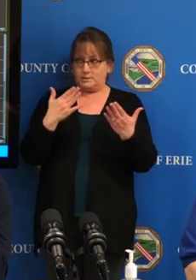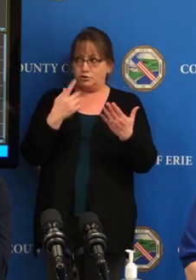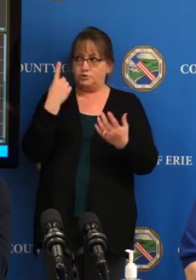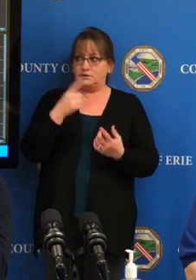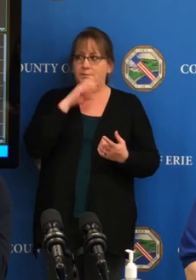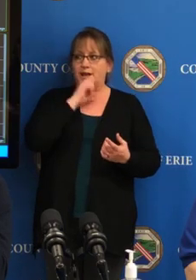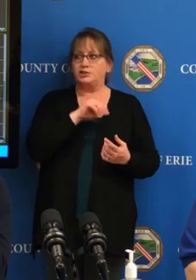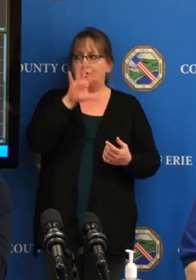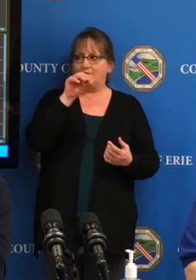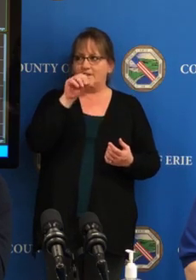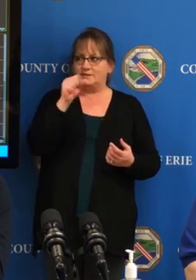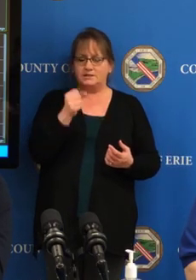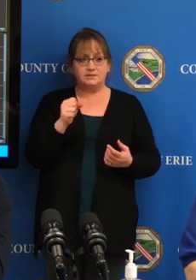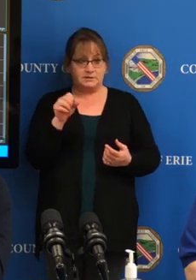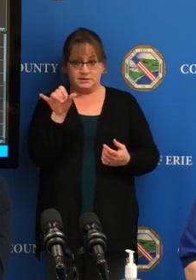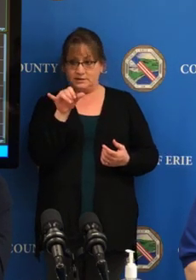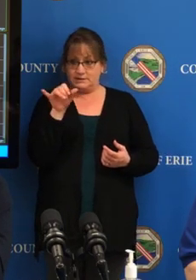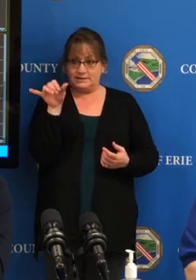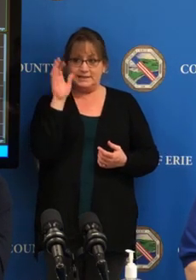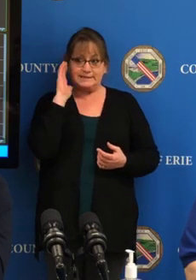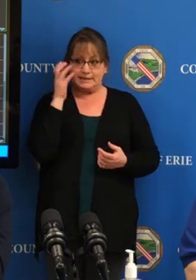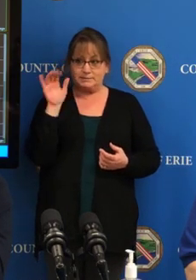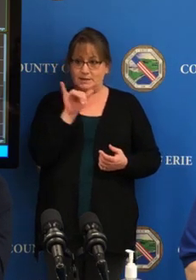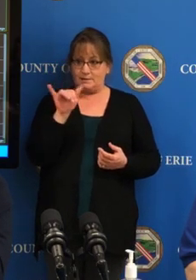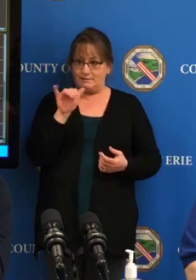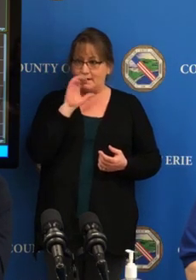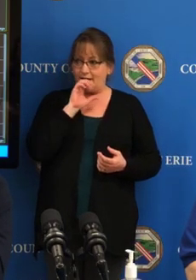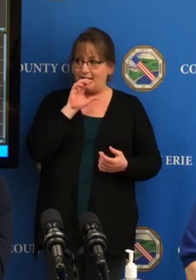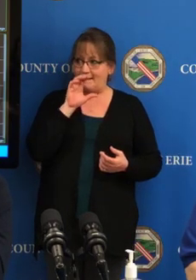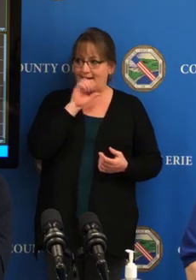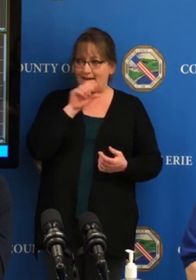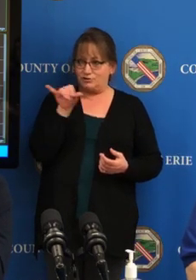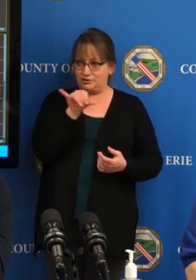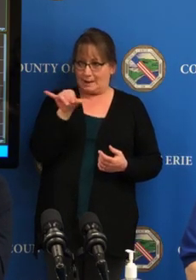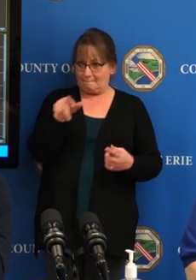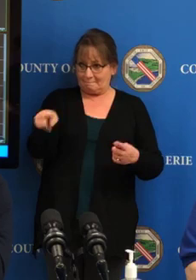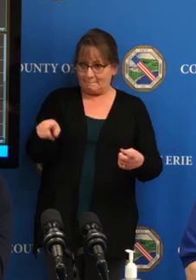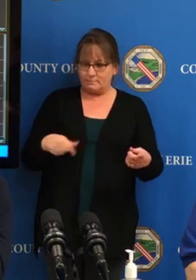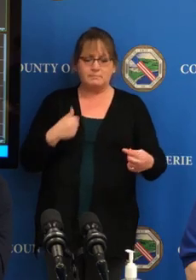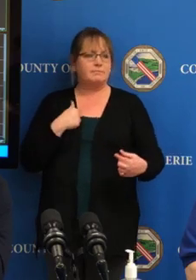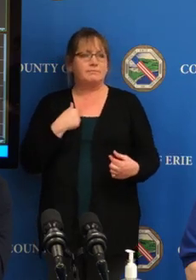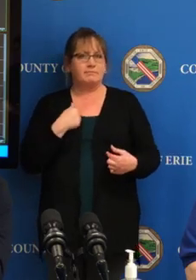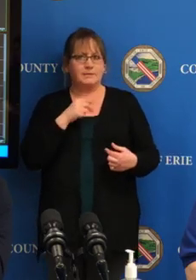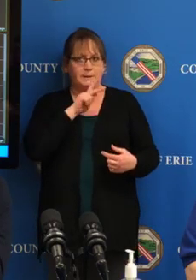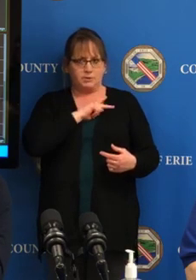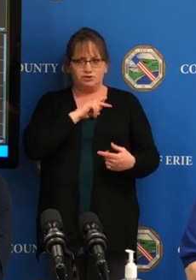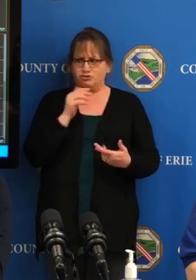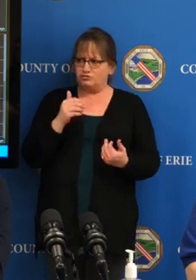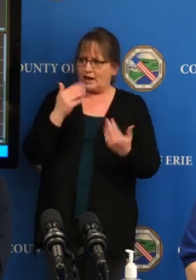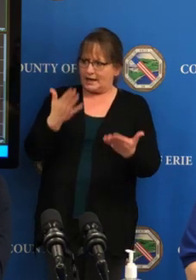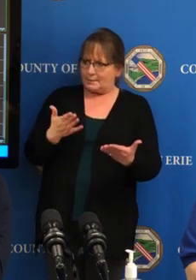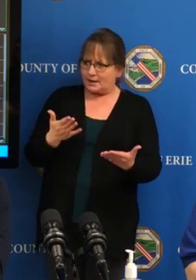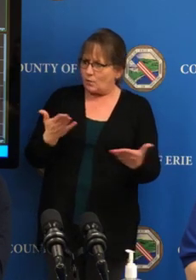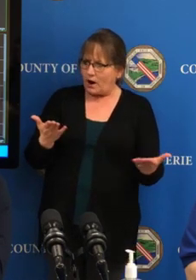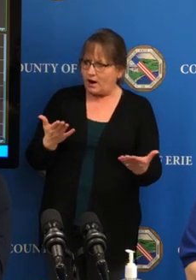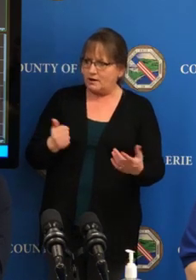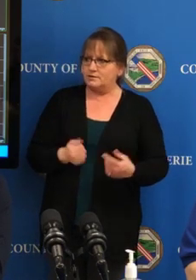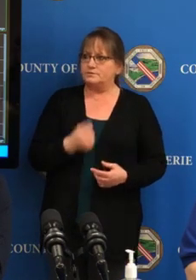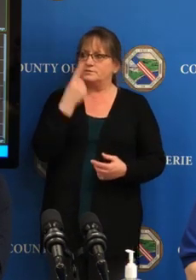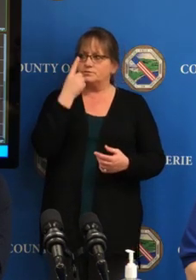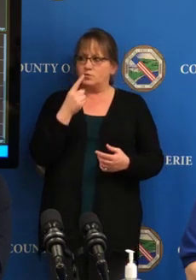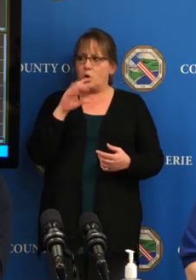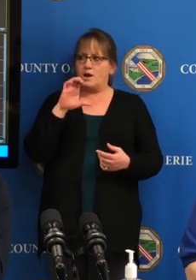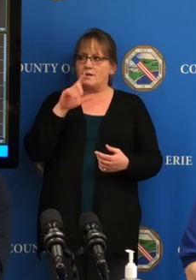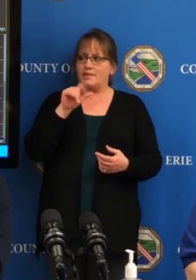50s, sounds about your age bracket, It's both of us. Can I personally recommend to someone in their 50s? one